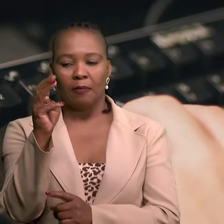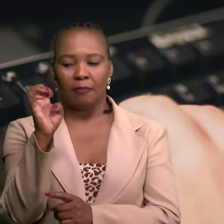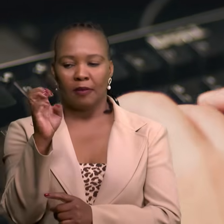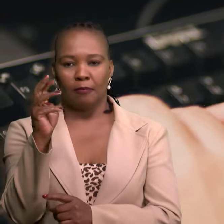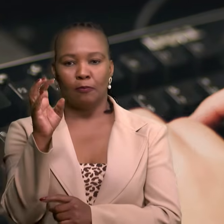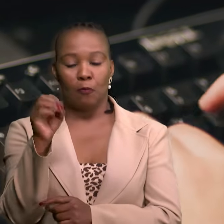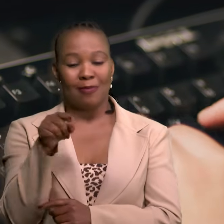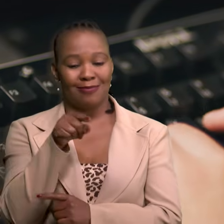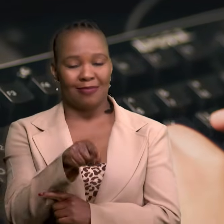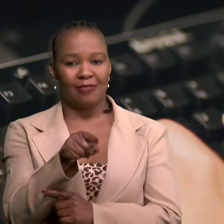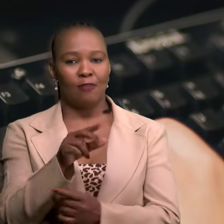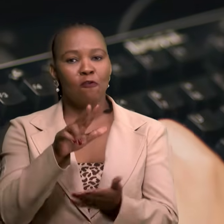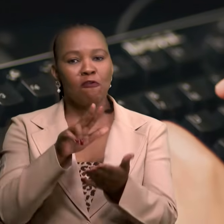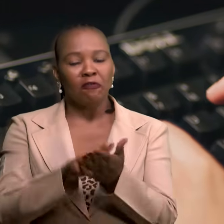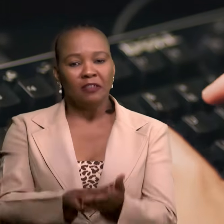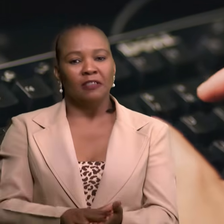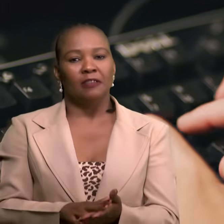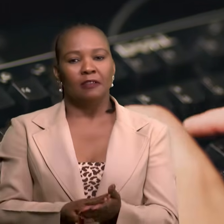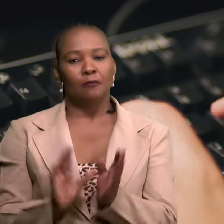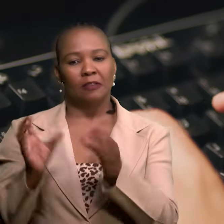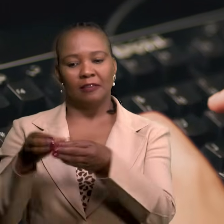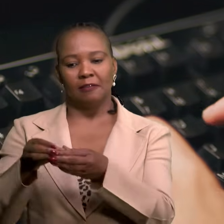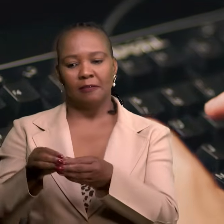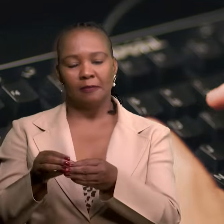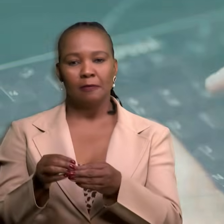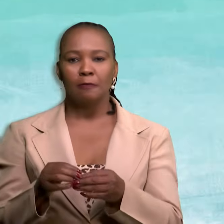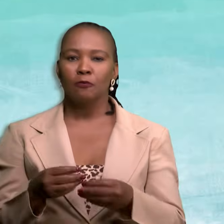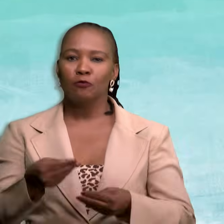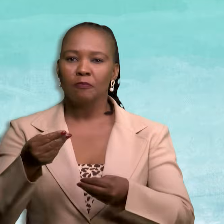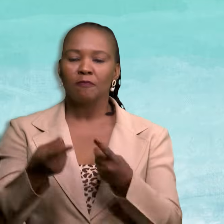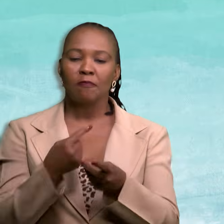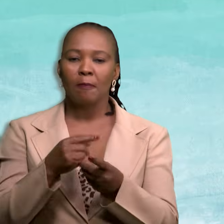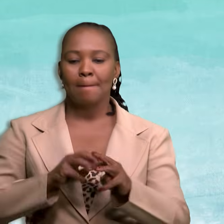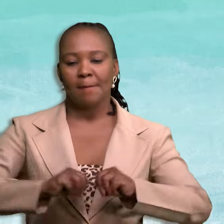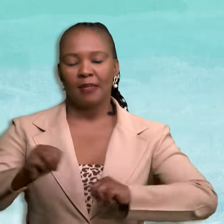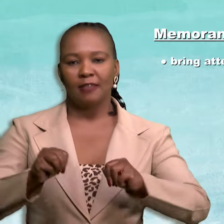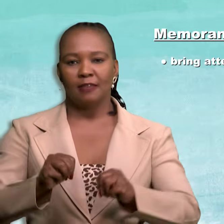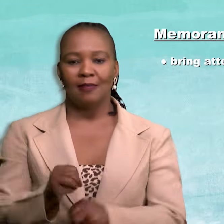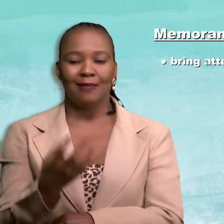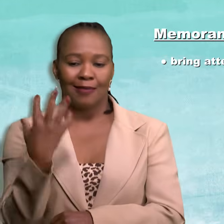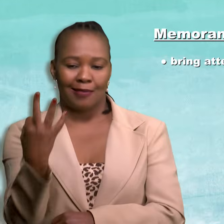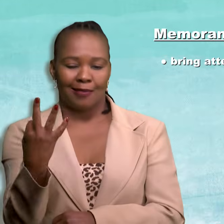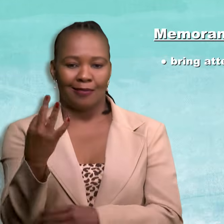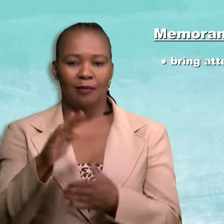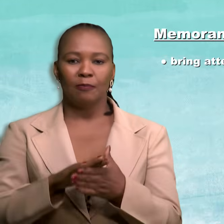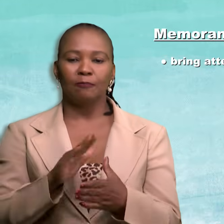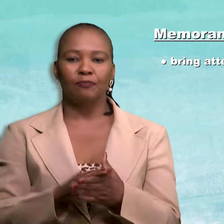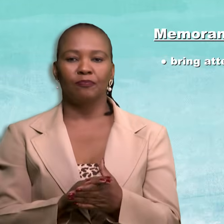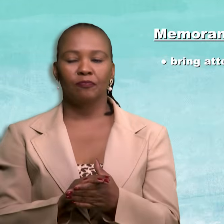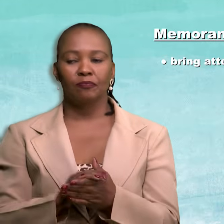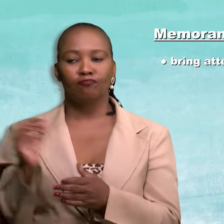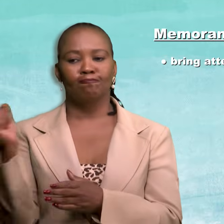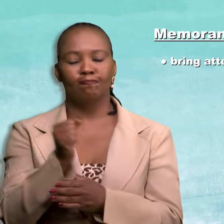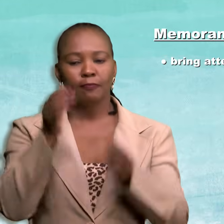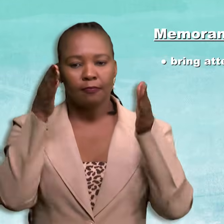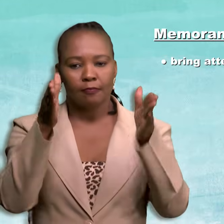an official organizational document from management and usually has three purposes: to bring attention